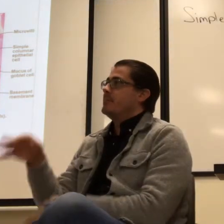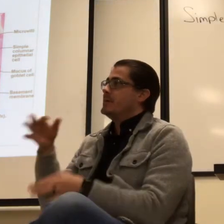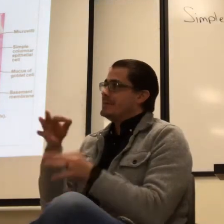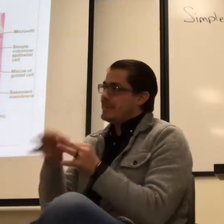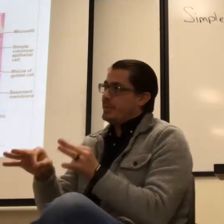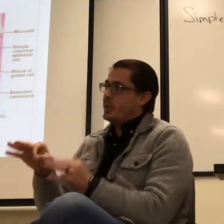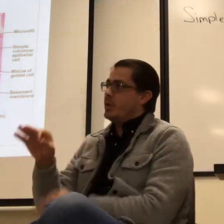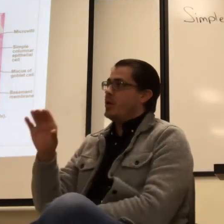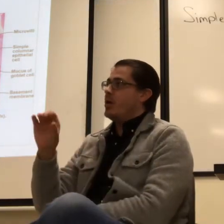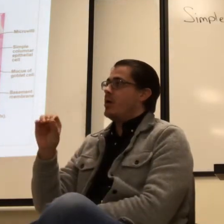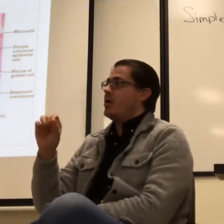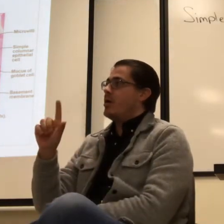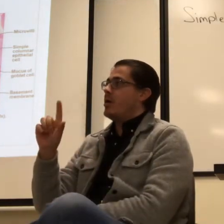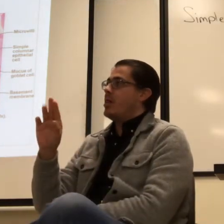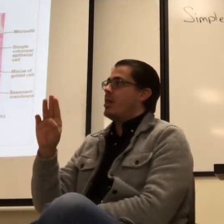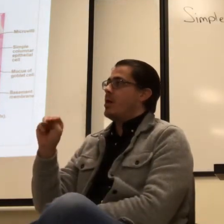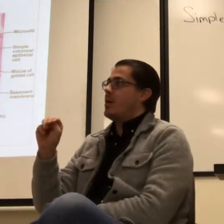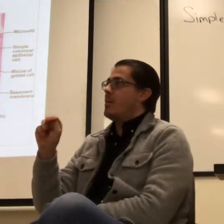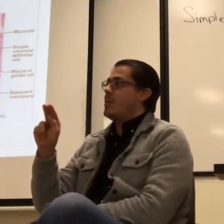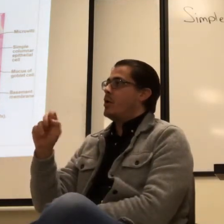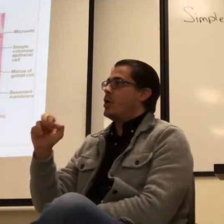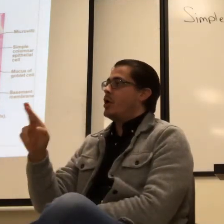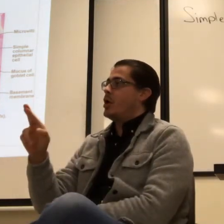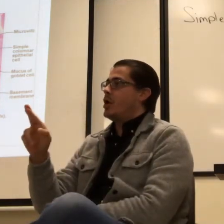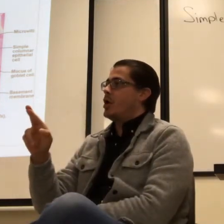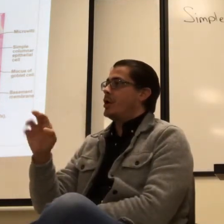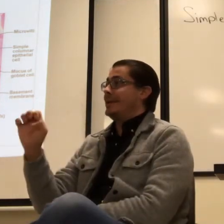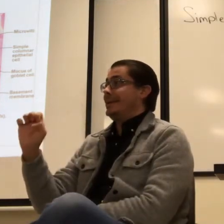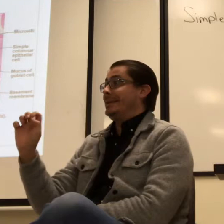columnar epithelial tissue, ET.